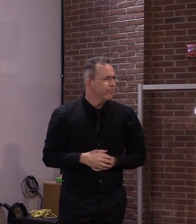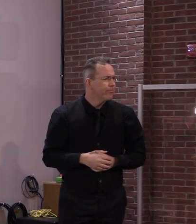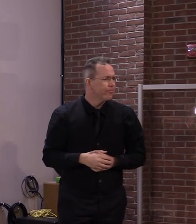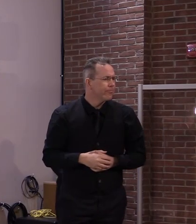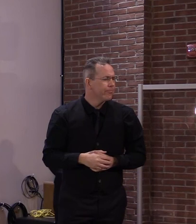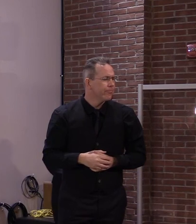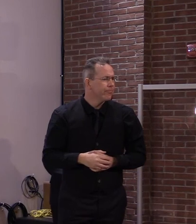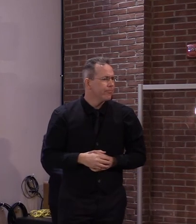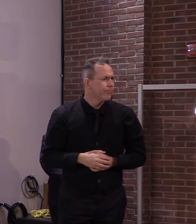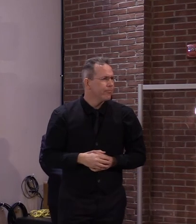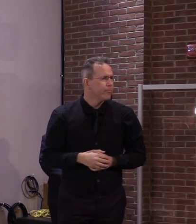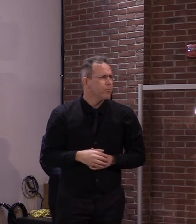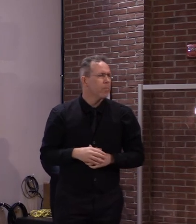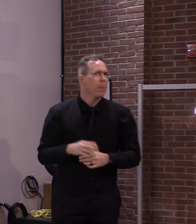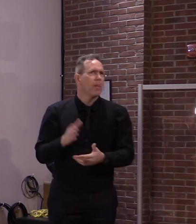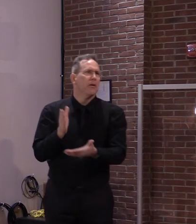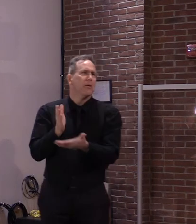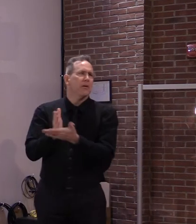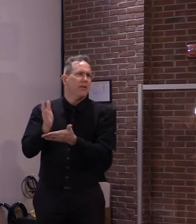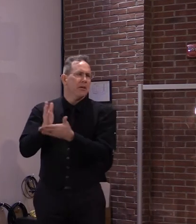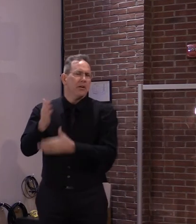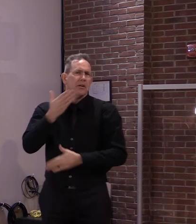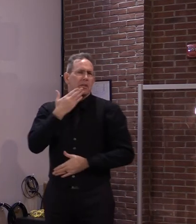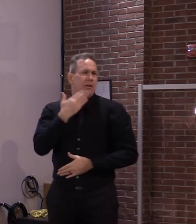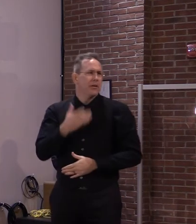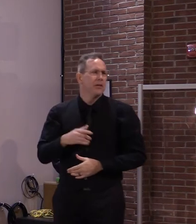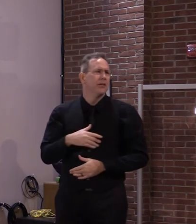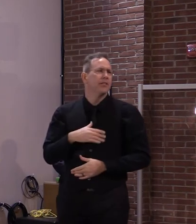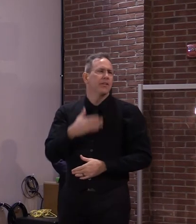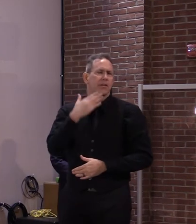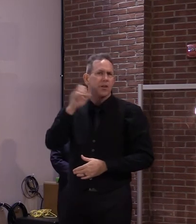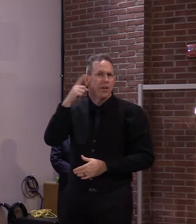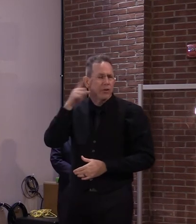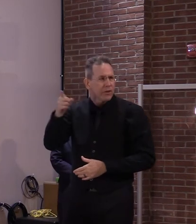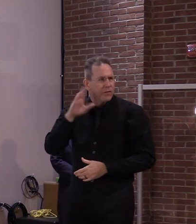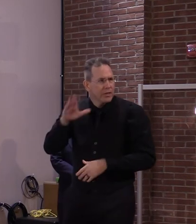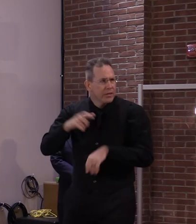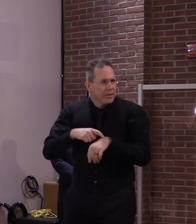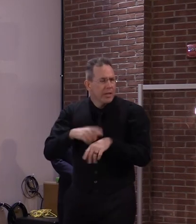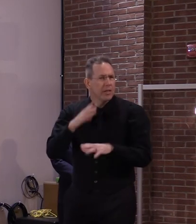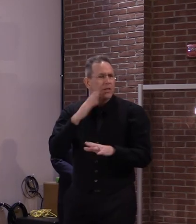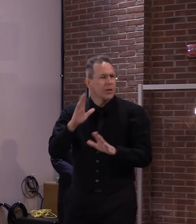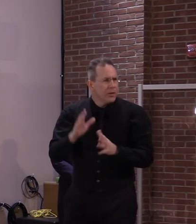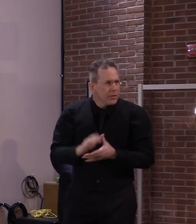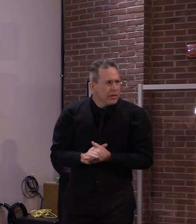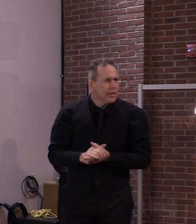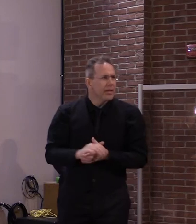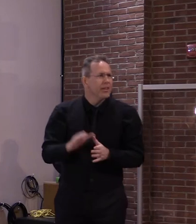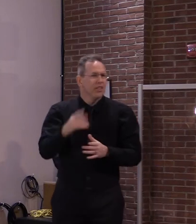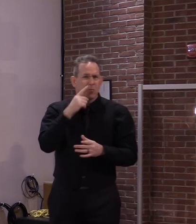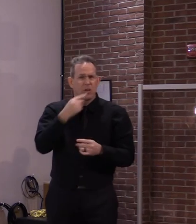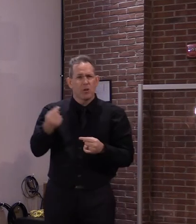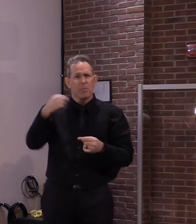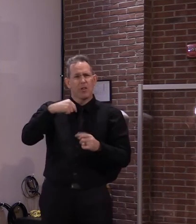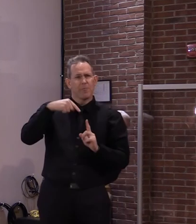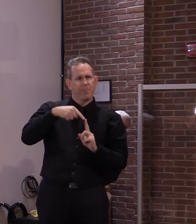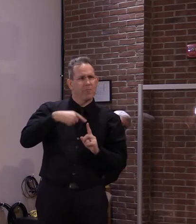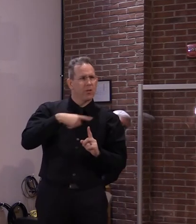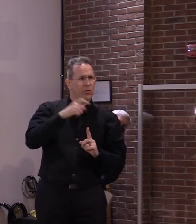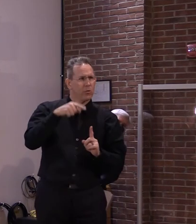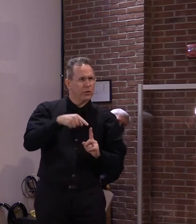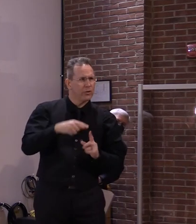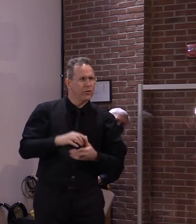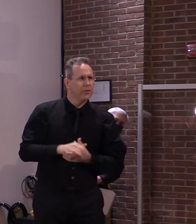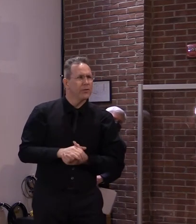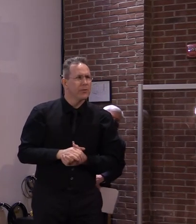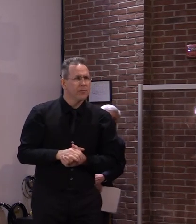all right appreciate it thank you and again thank you governor for and brittany for coming back around to me i i know i wasn't available earlier so i appreciate